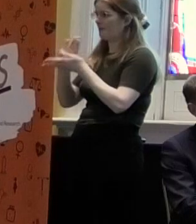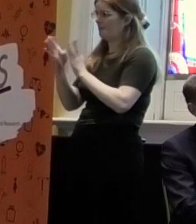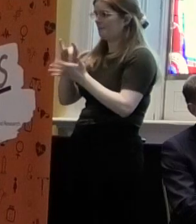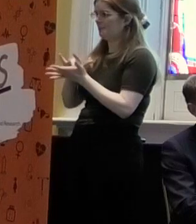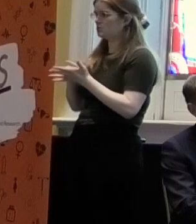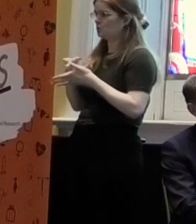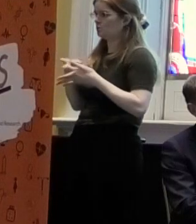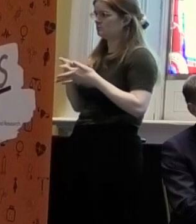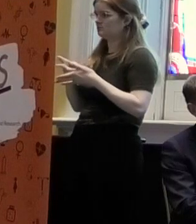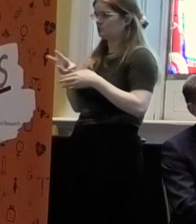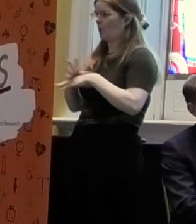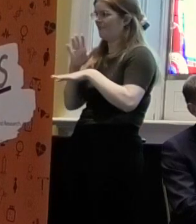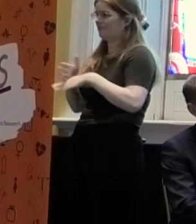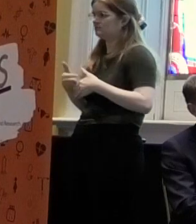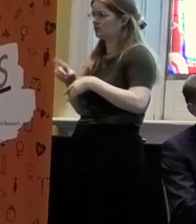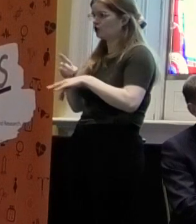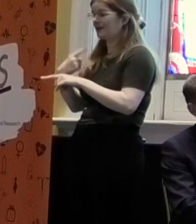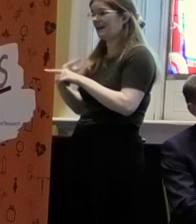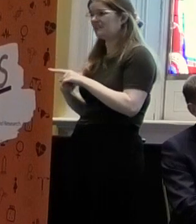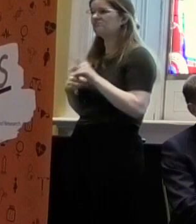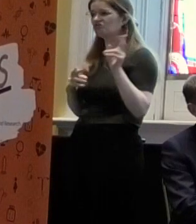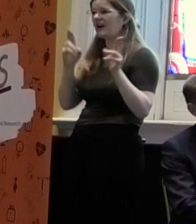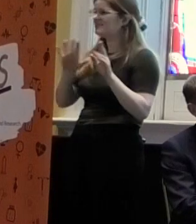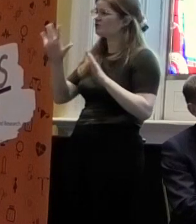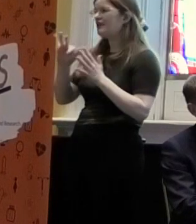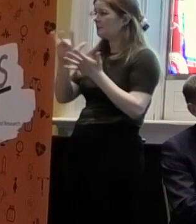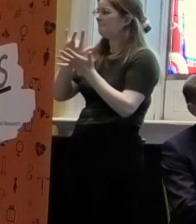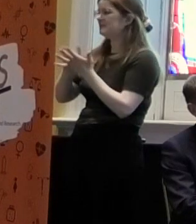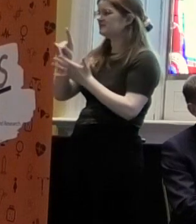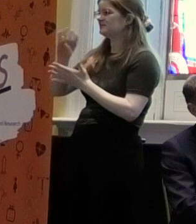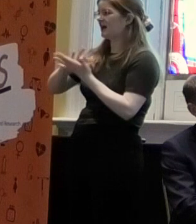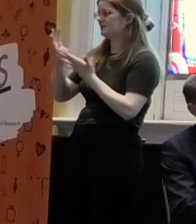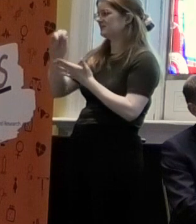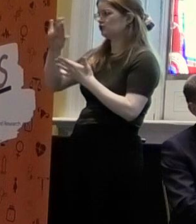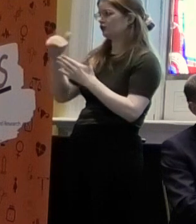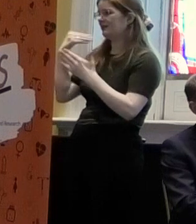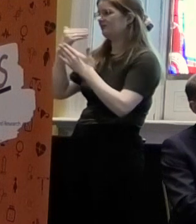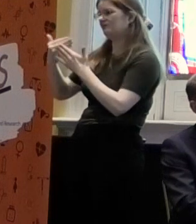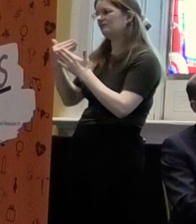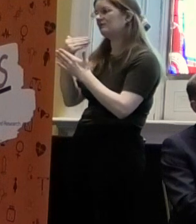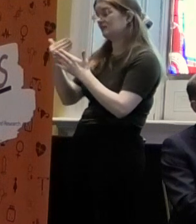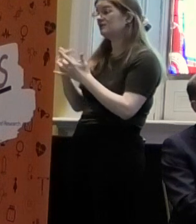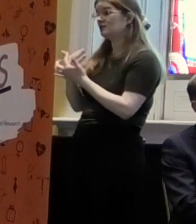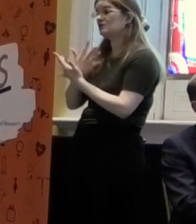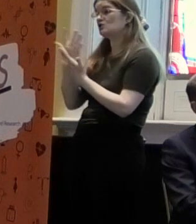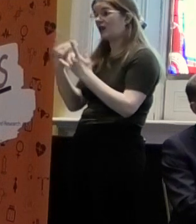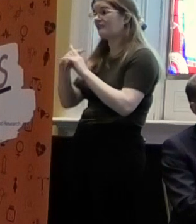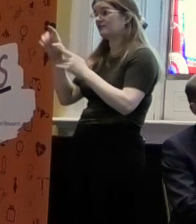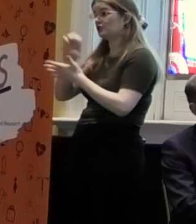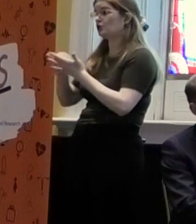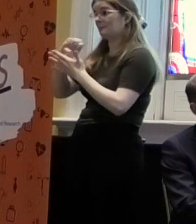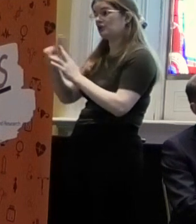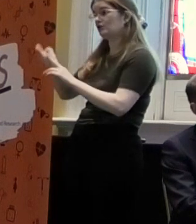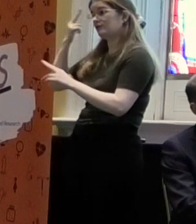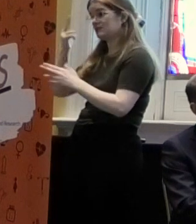So the campaign obstetricians? for women to enter the medical profession really it's the mid-19th century. And there are several continental European universities which allow women